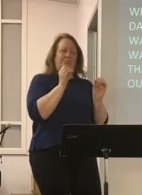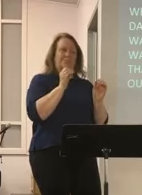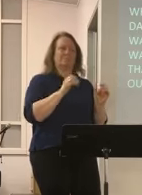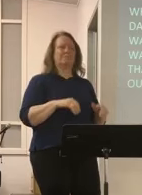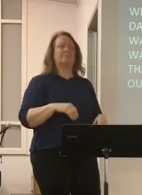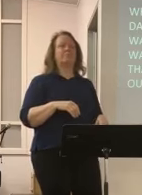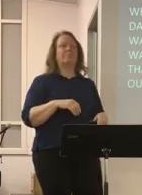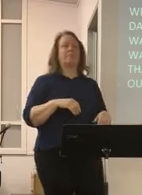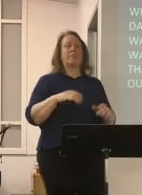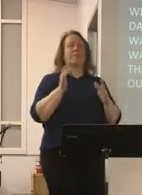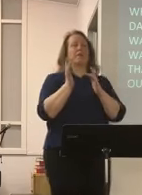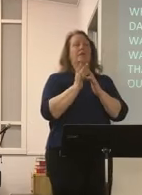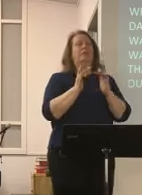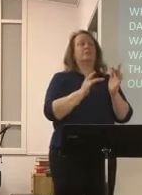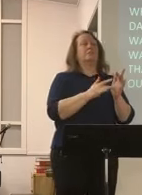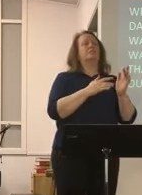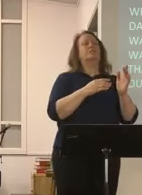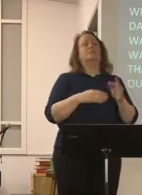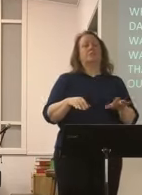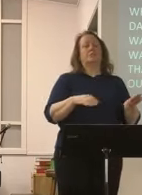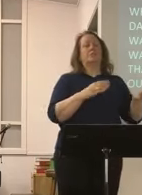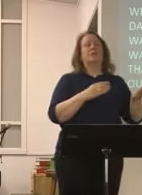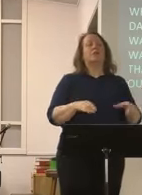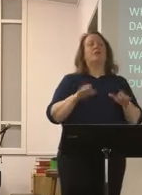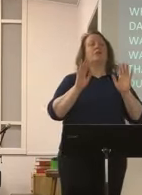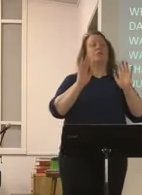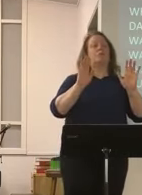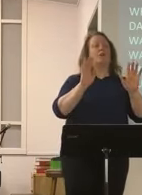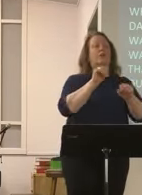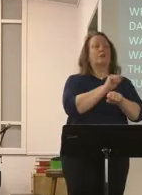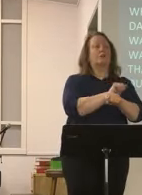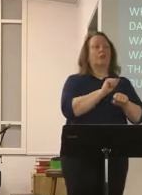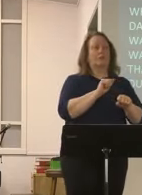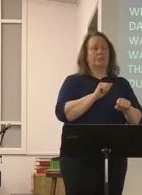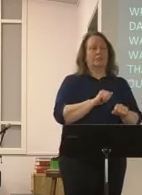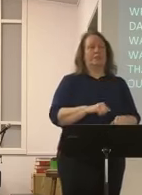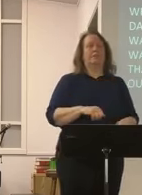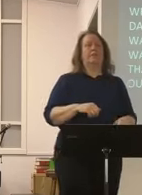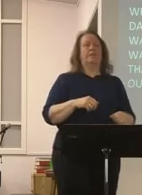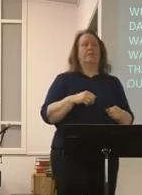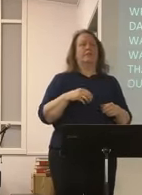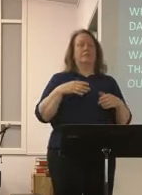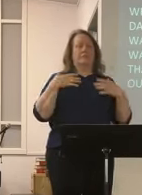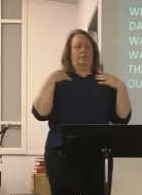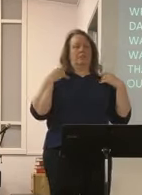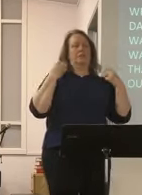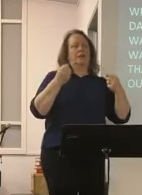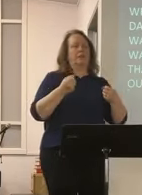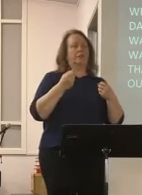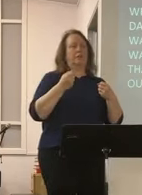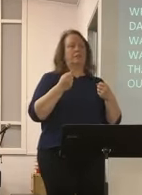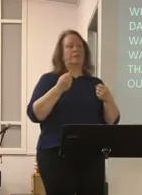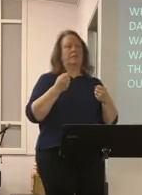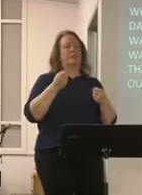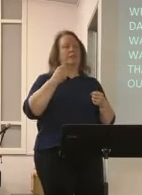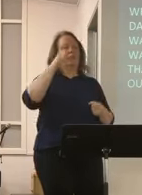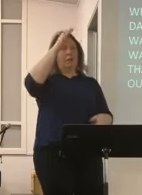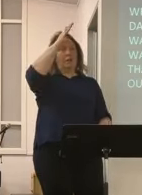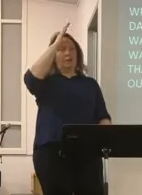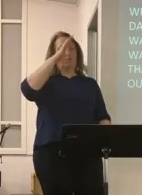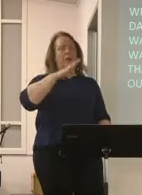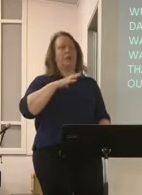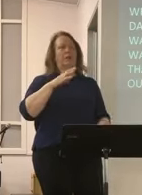because he has done these miracles, we've already seen where he has healed the man